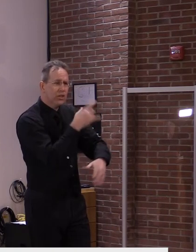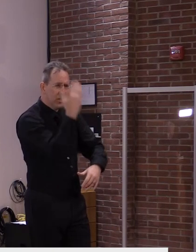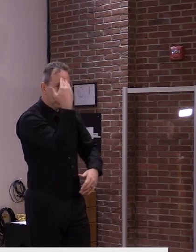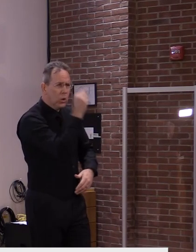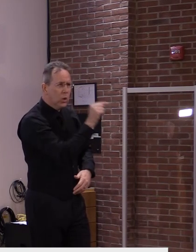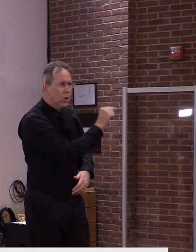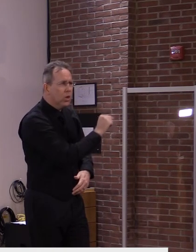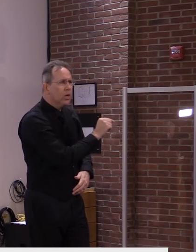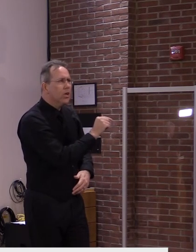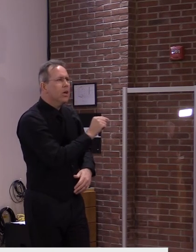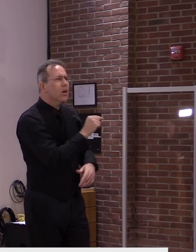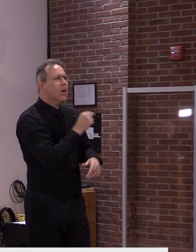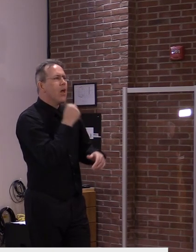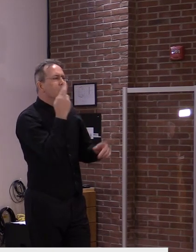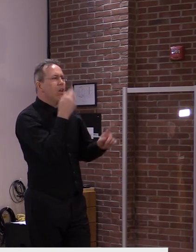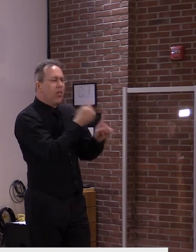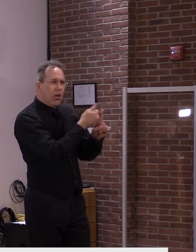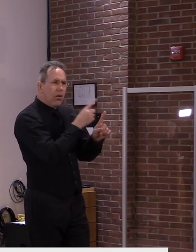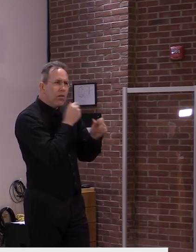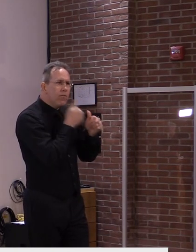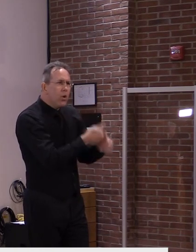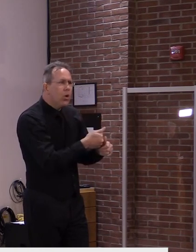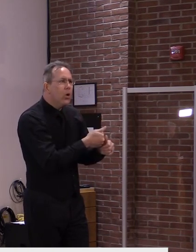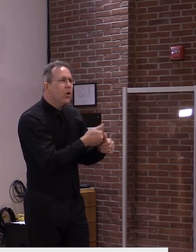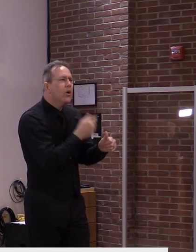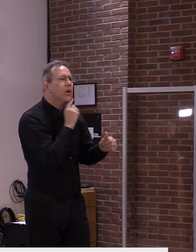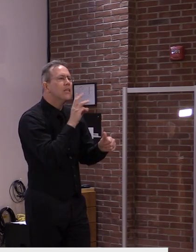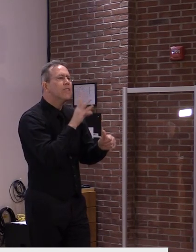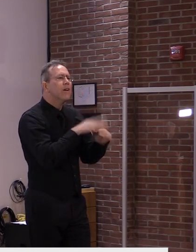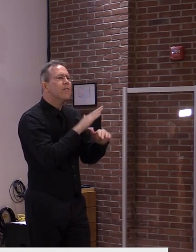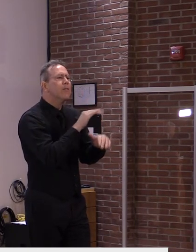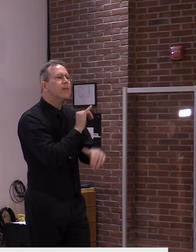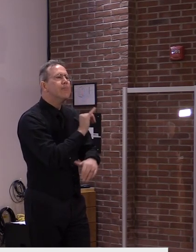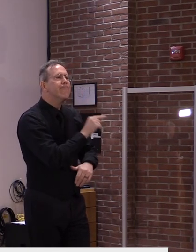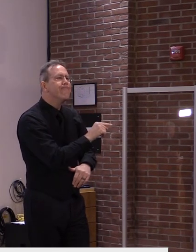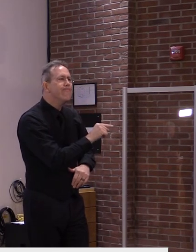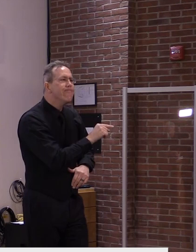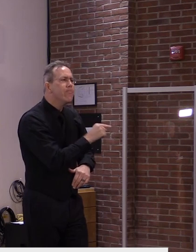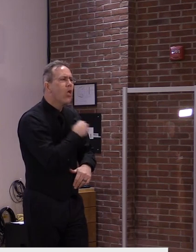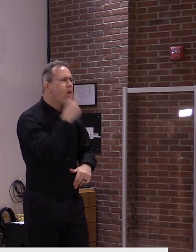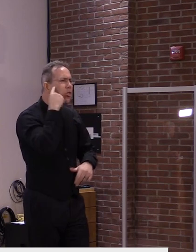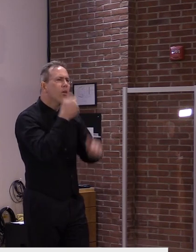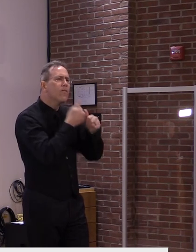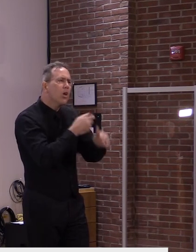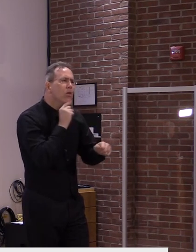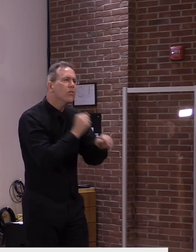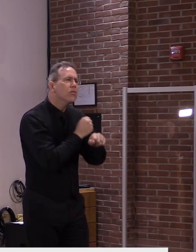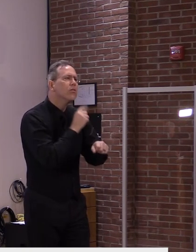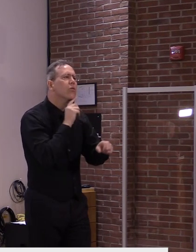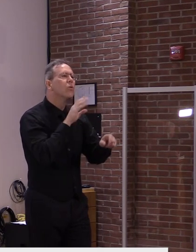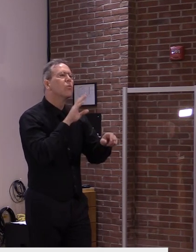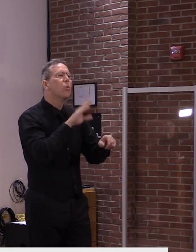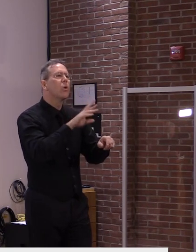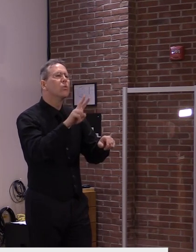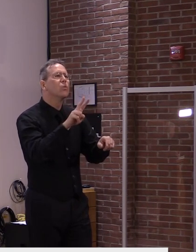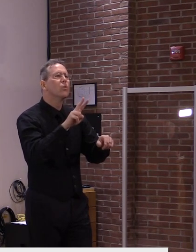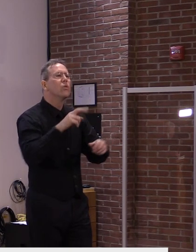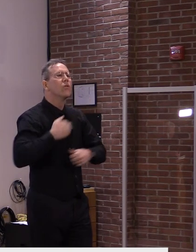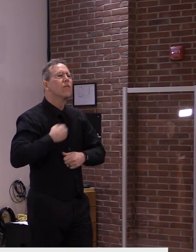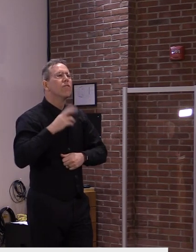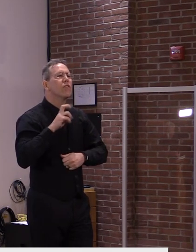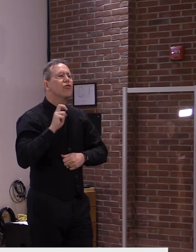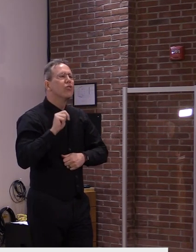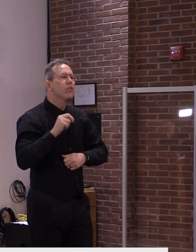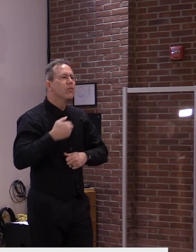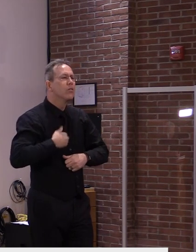bands. I know that they started with World War II veterans. And we have been in communication with the